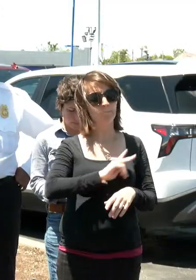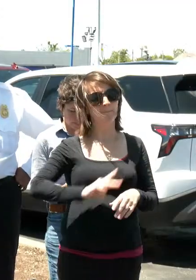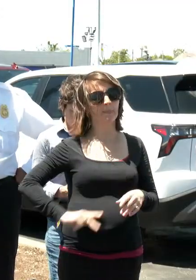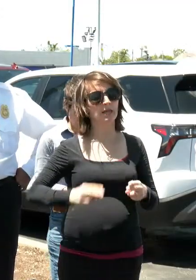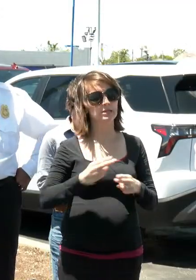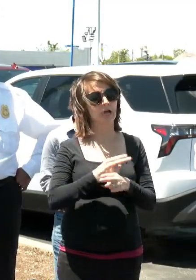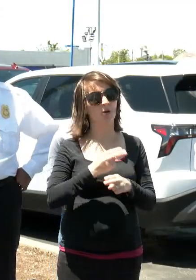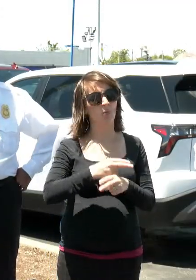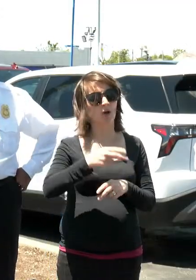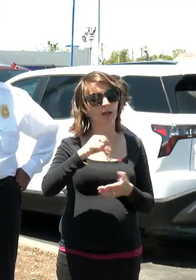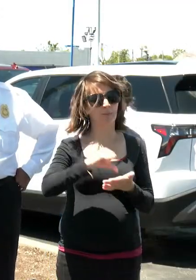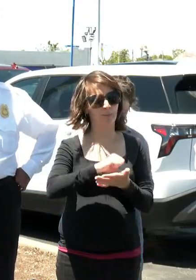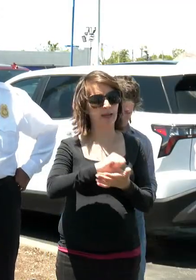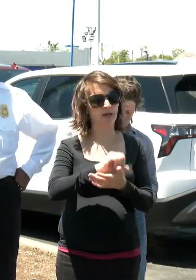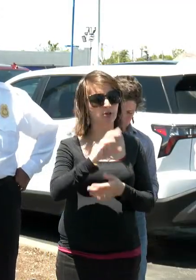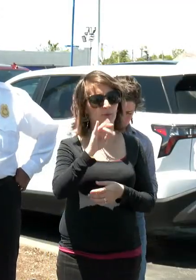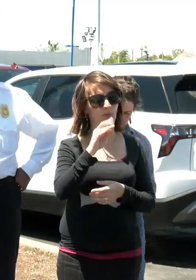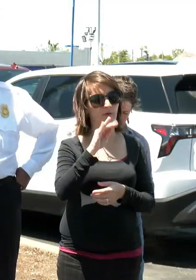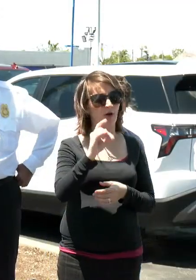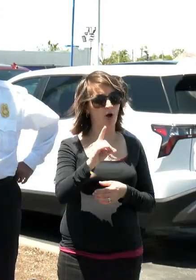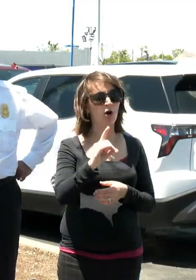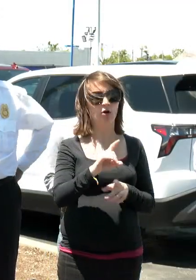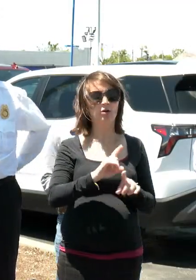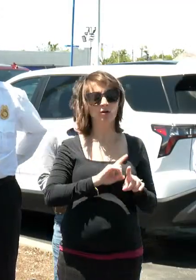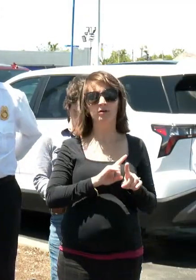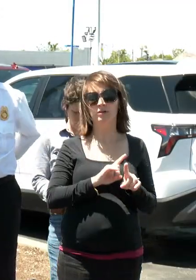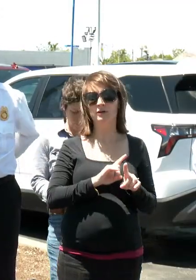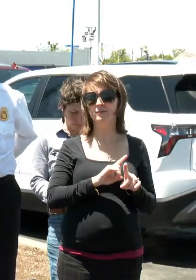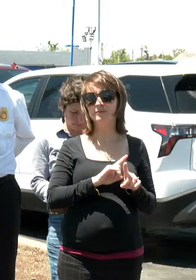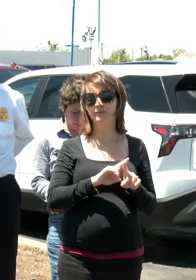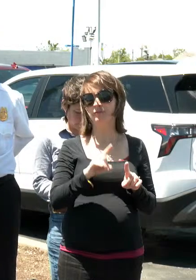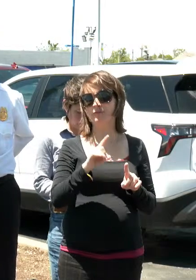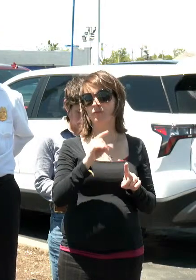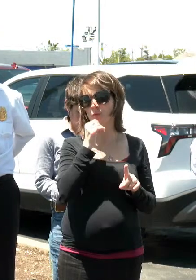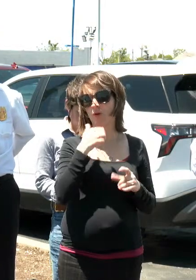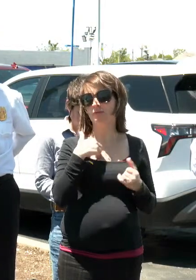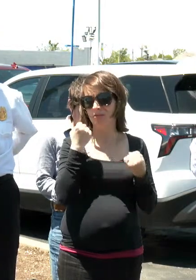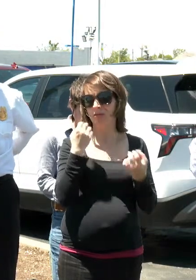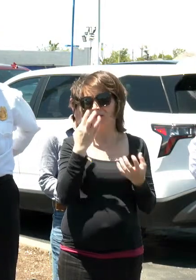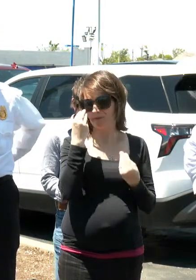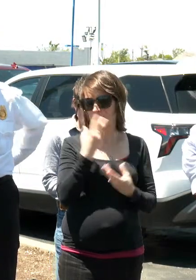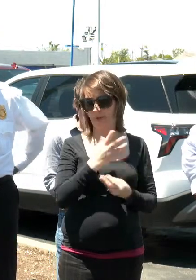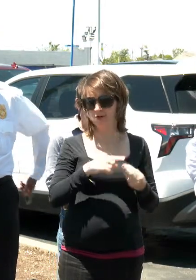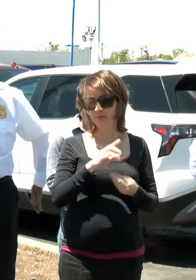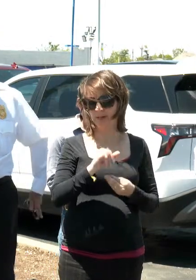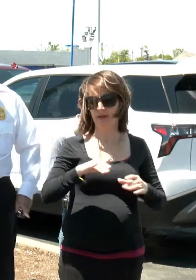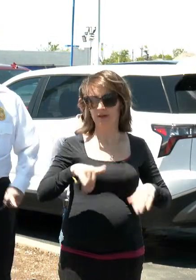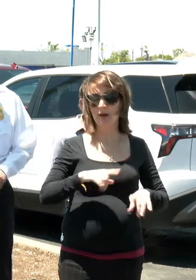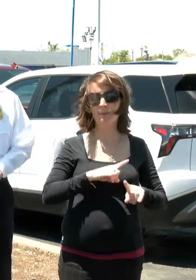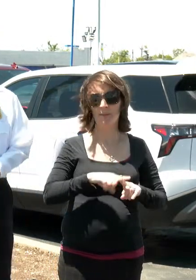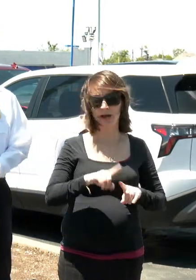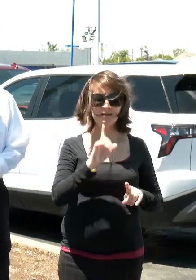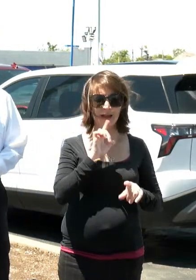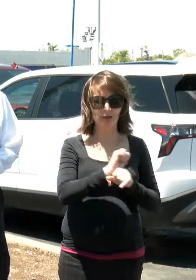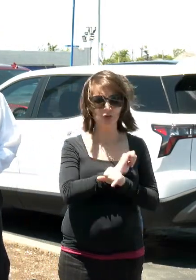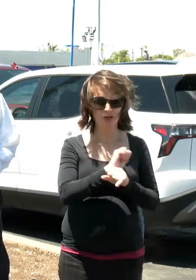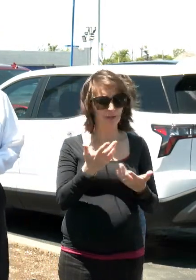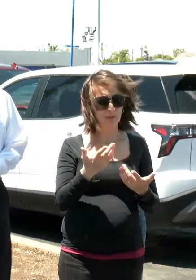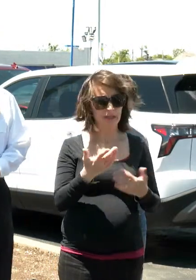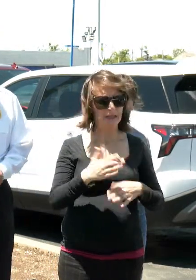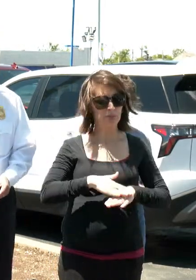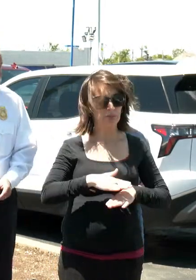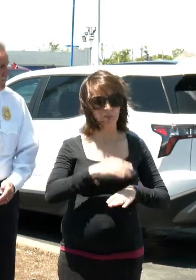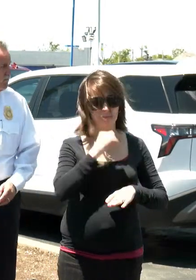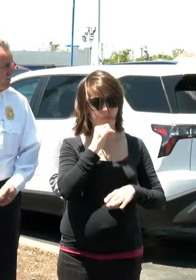or Page Boulevard. I don't have the exact address. There's a lot of information going on. But it's been minimal. But as we've